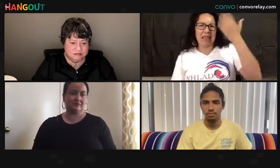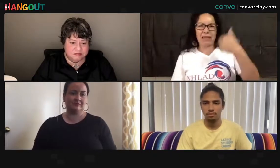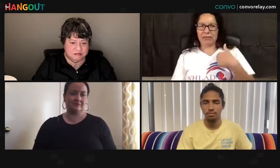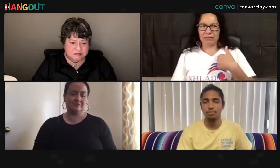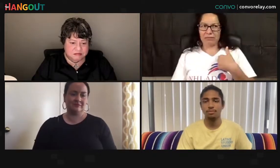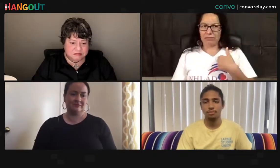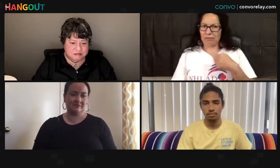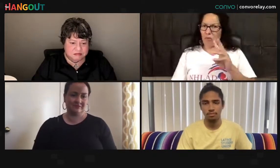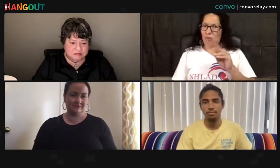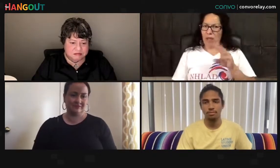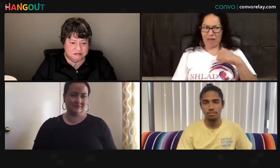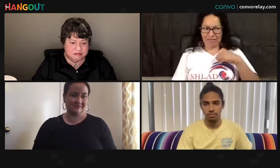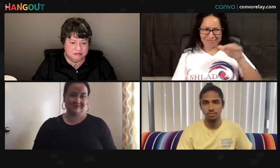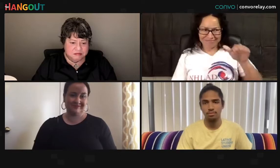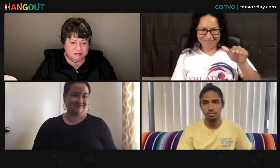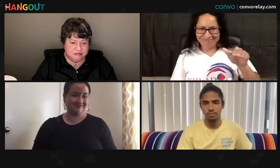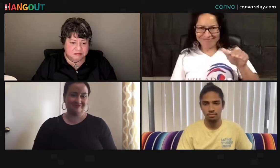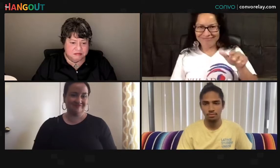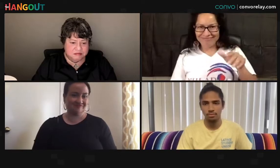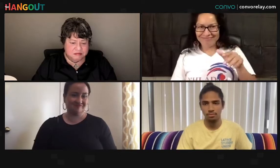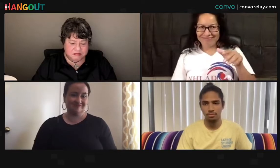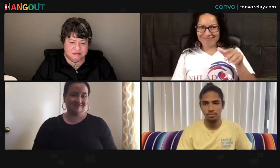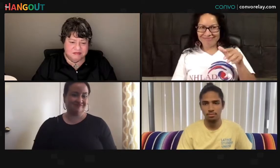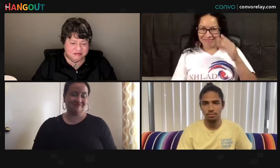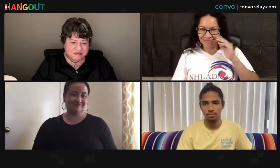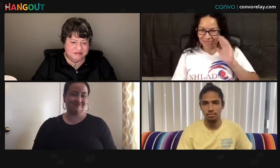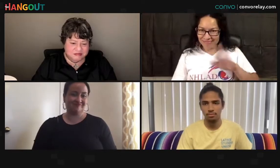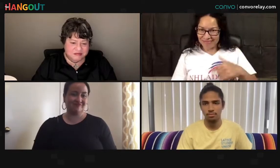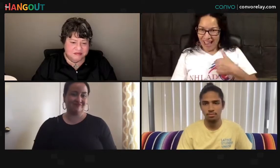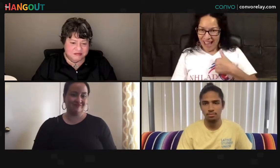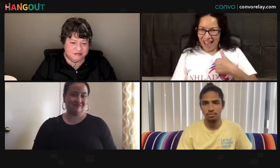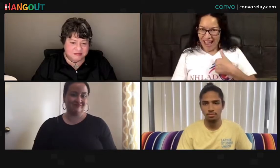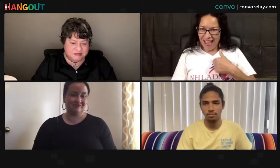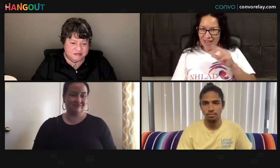"Oh, immigrants are criminals," and I had to remind them. I said, "Look,